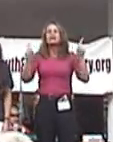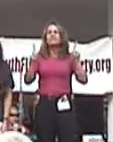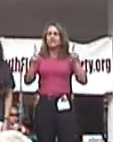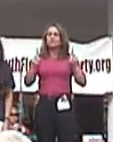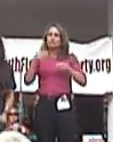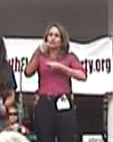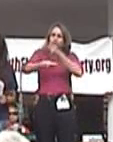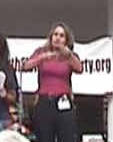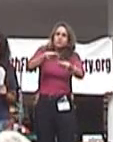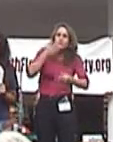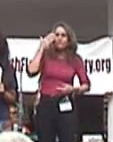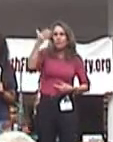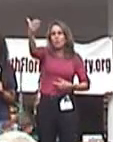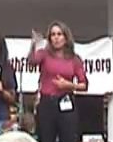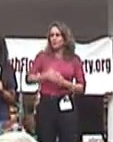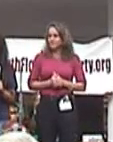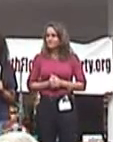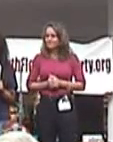forward.